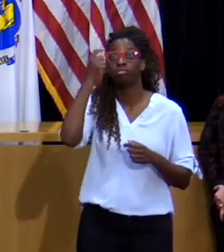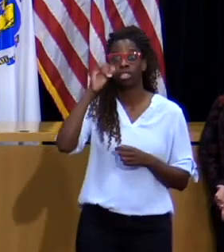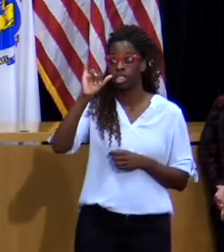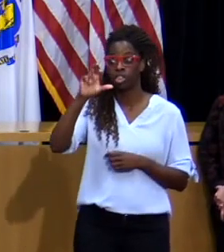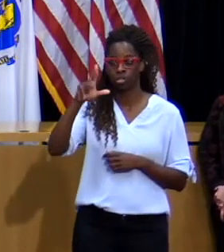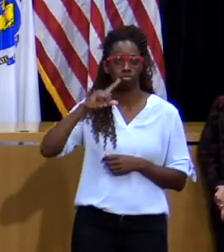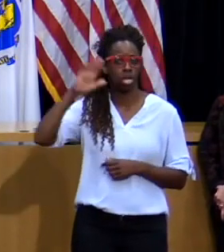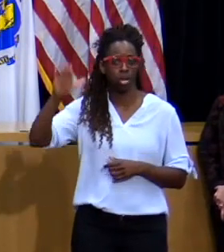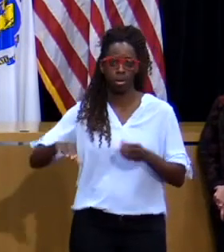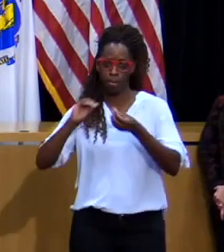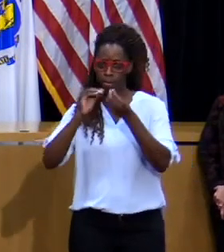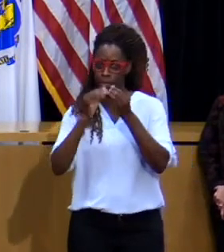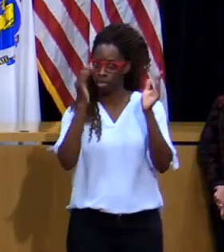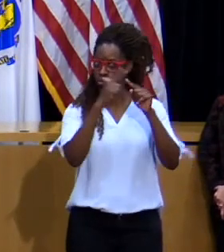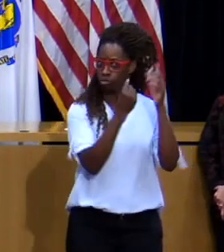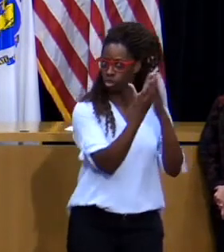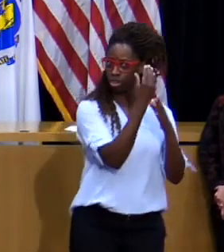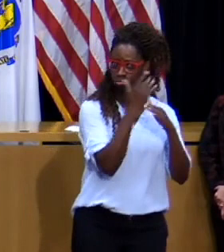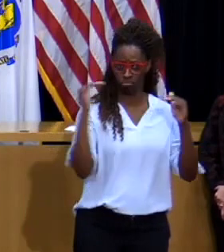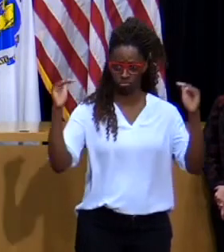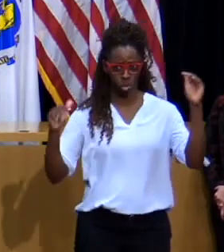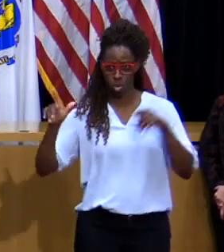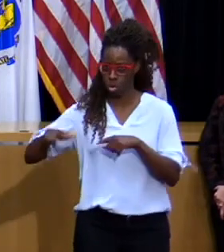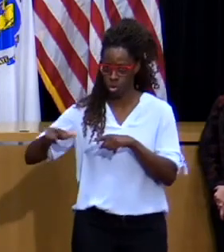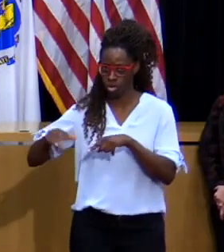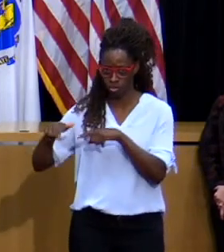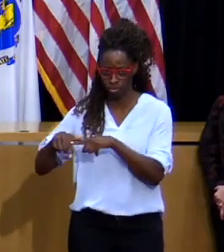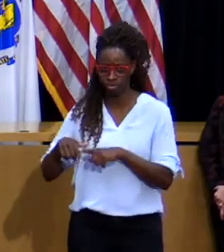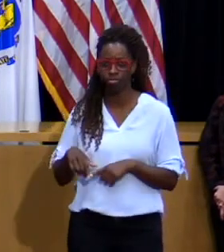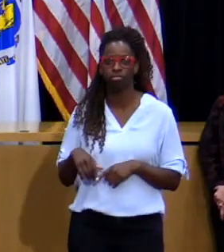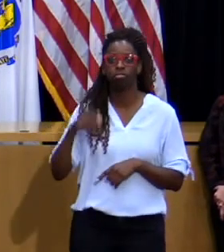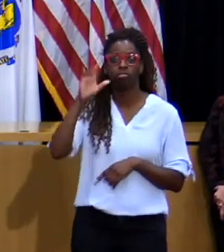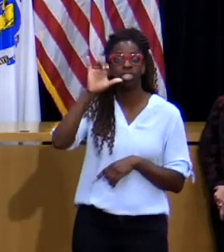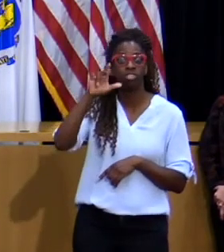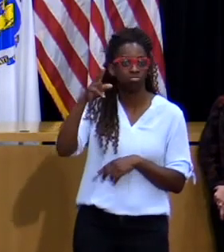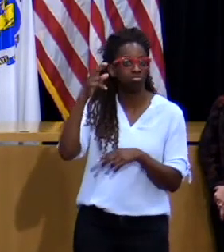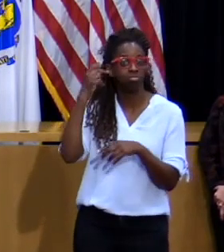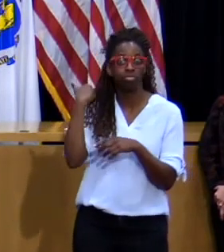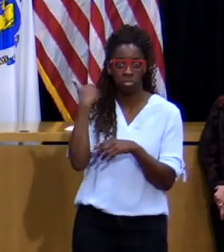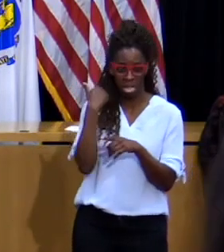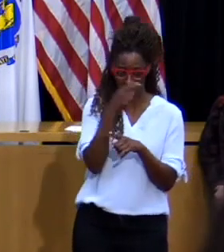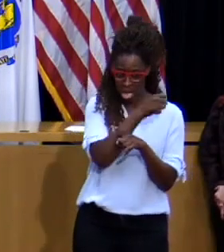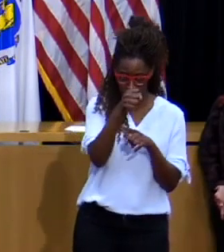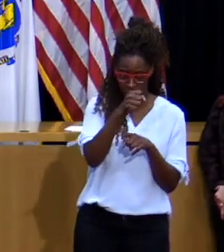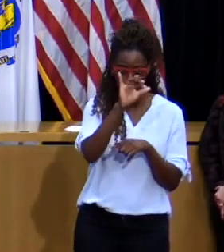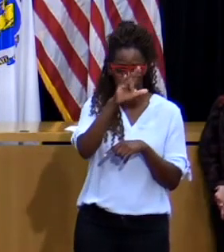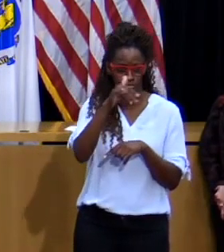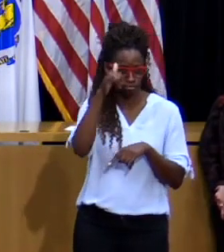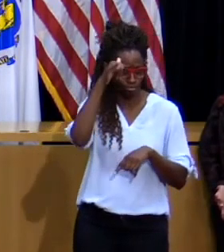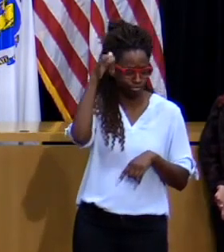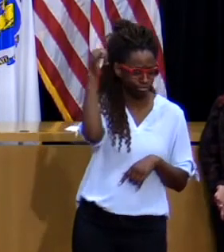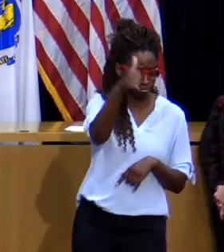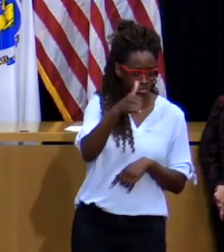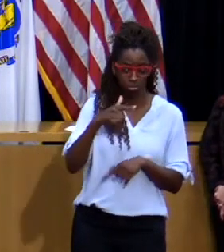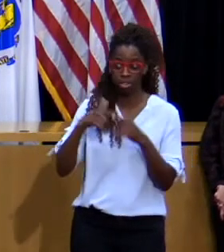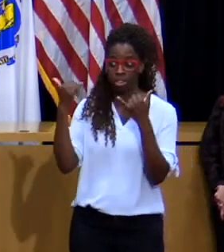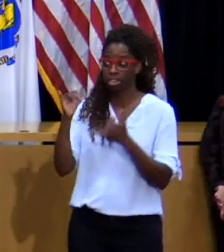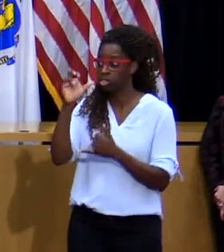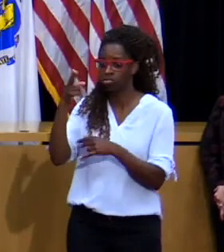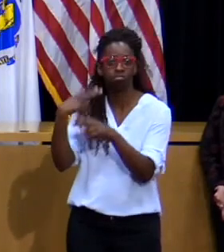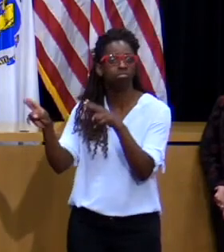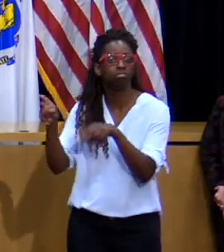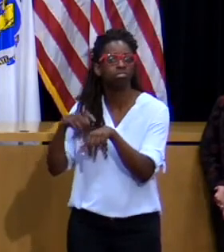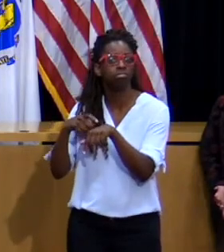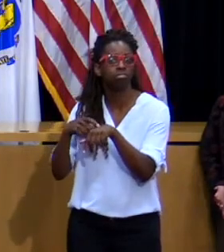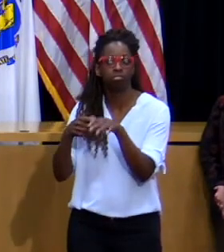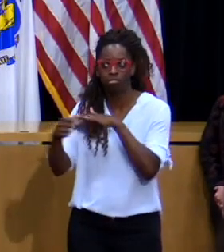was dramatically shorter now than it was in the spring. Generally speaking, most of them are running somewhere in the 50 to